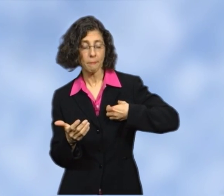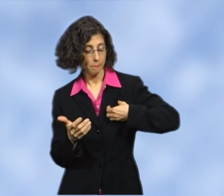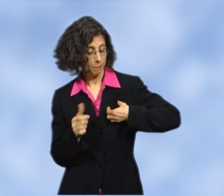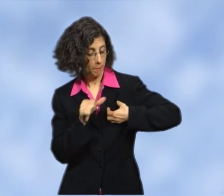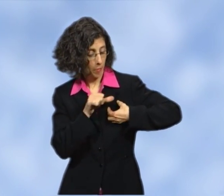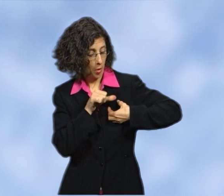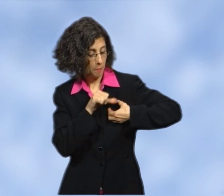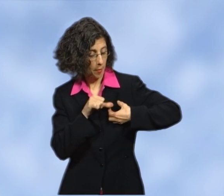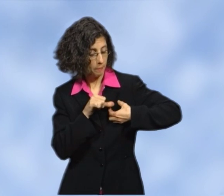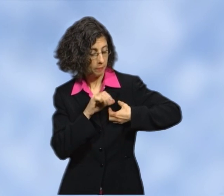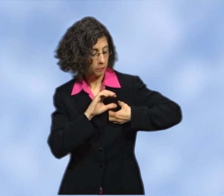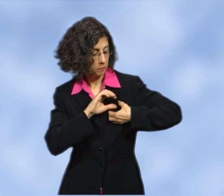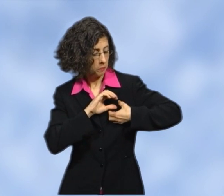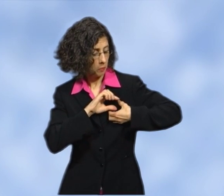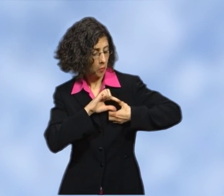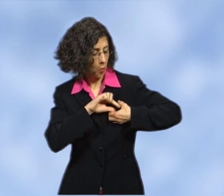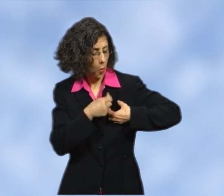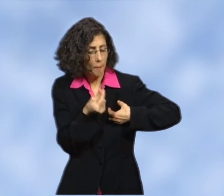a small part of the lump.